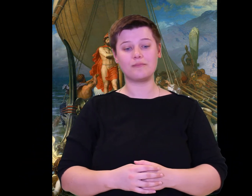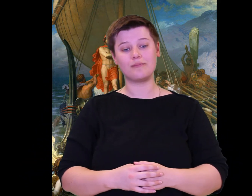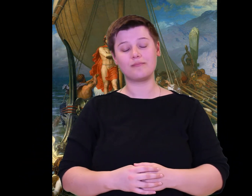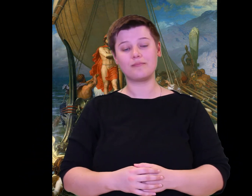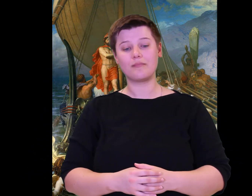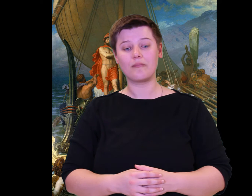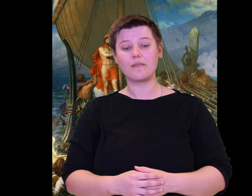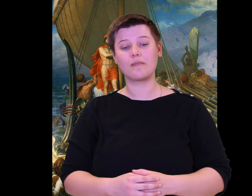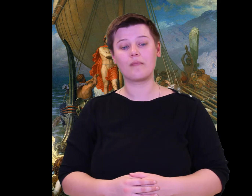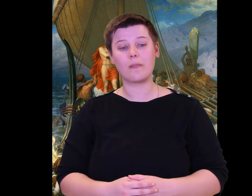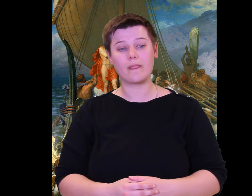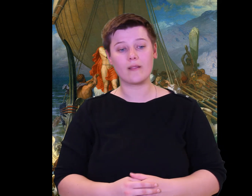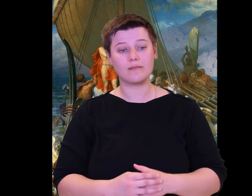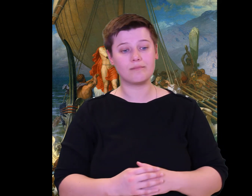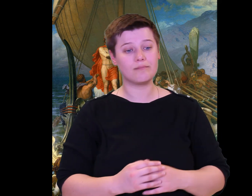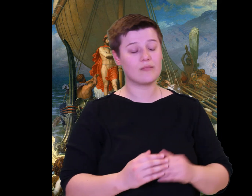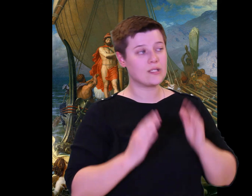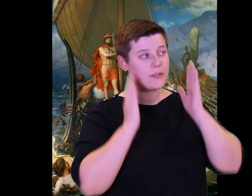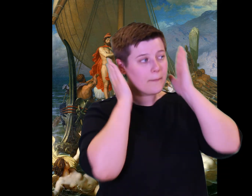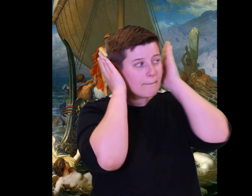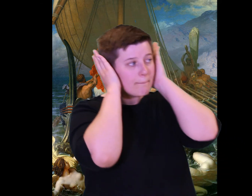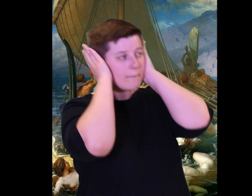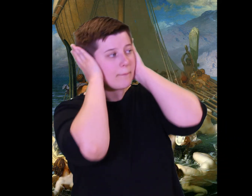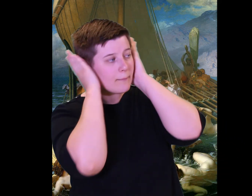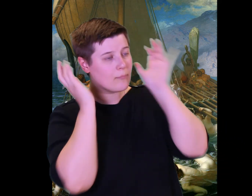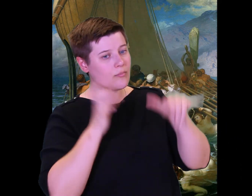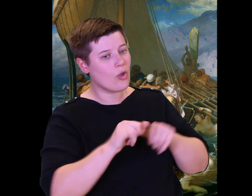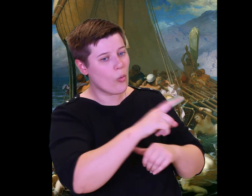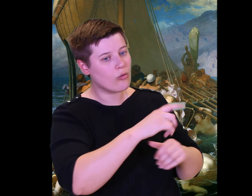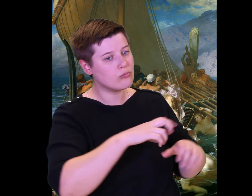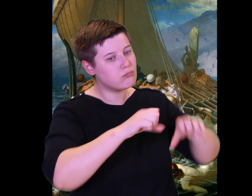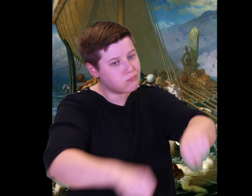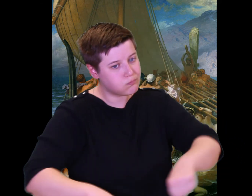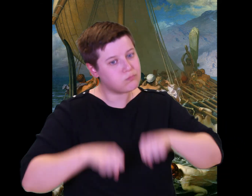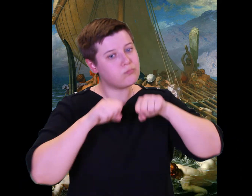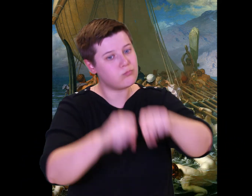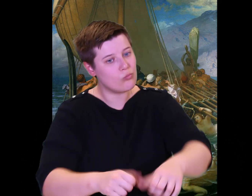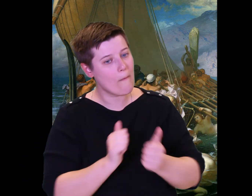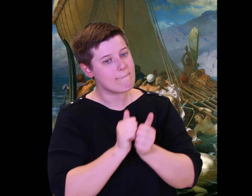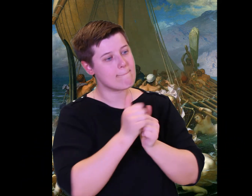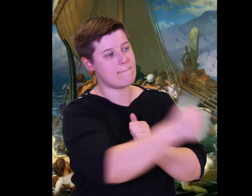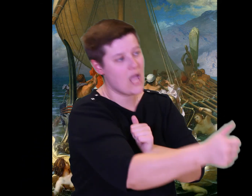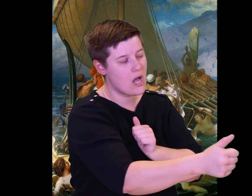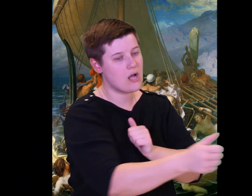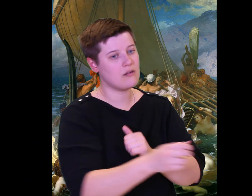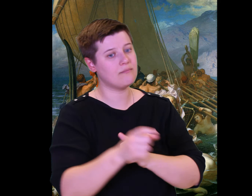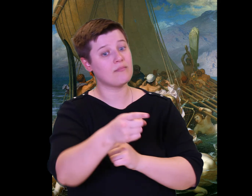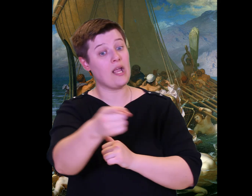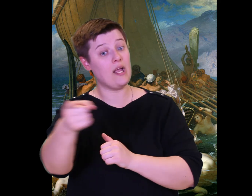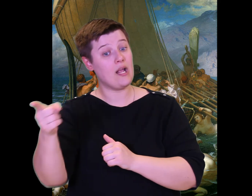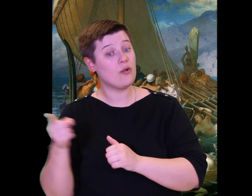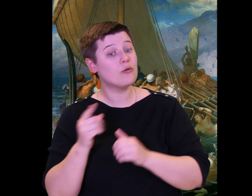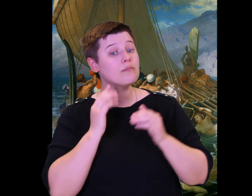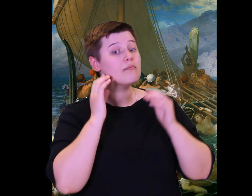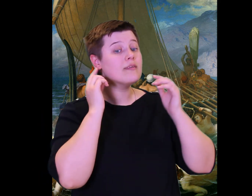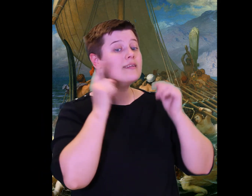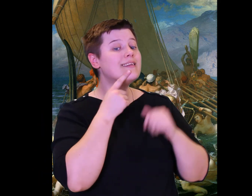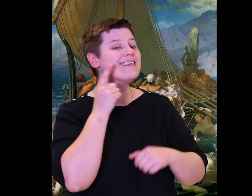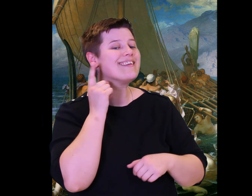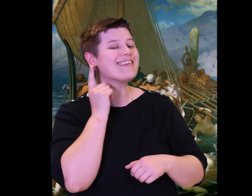When darkness fell, the men slept by the ship. Then Circe took my hand and led me off apart from them, and questioned